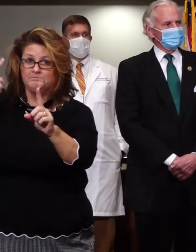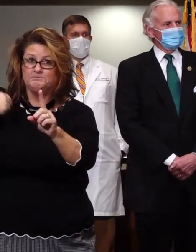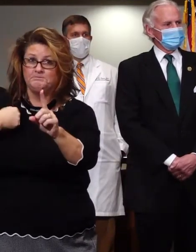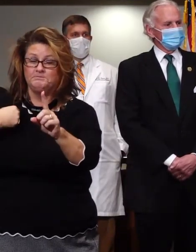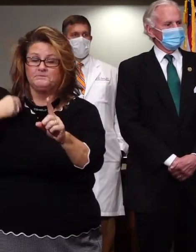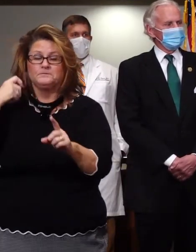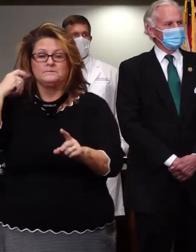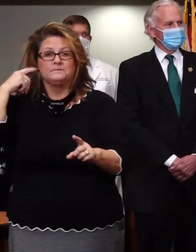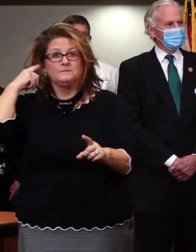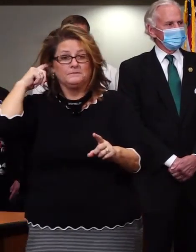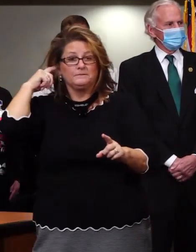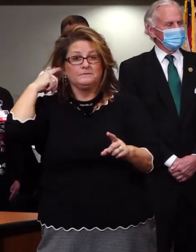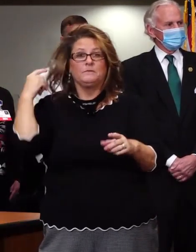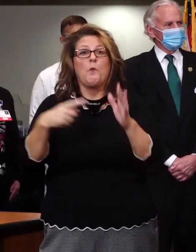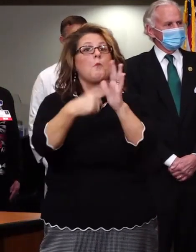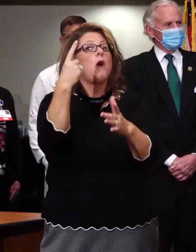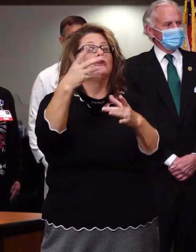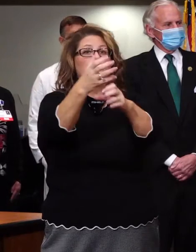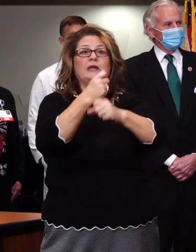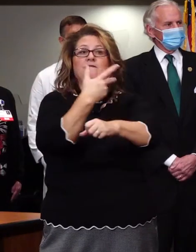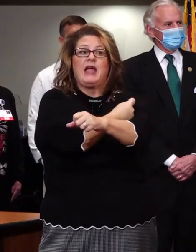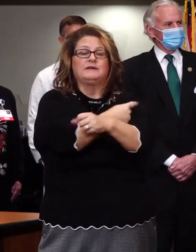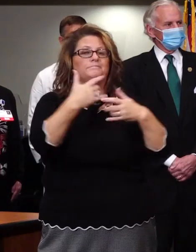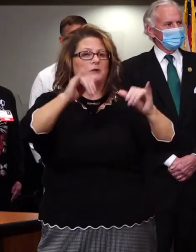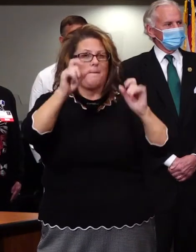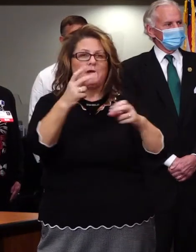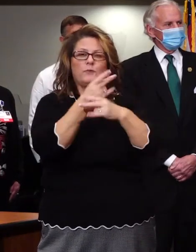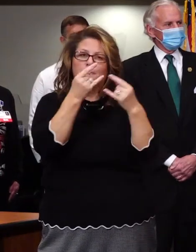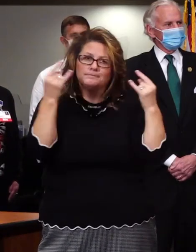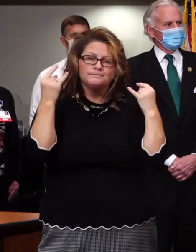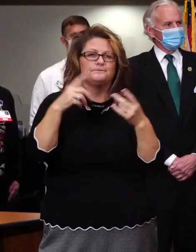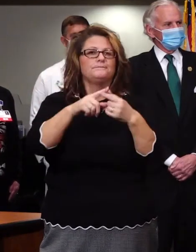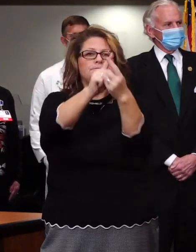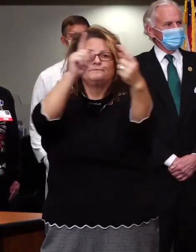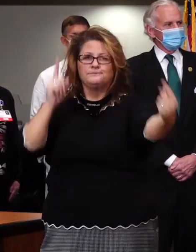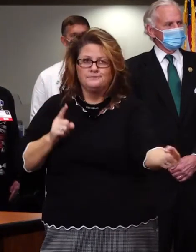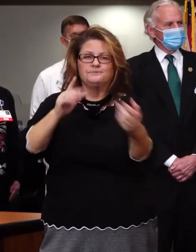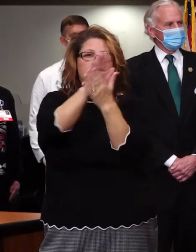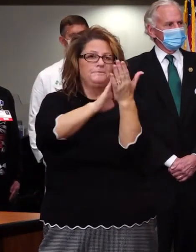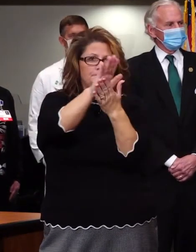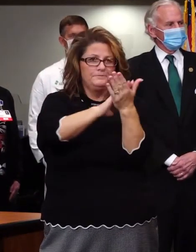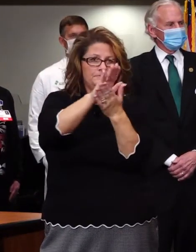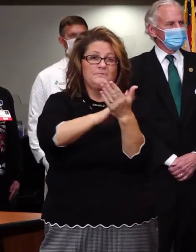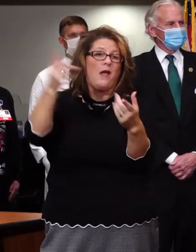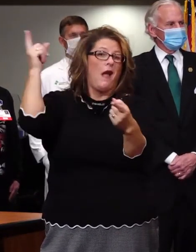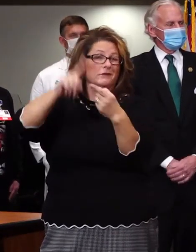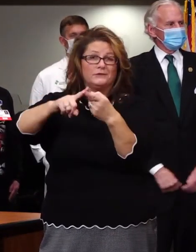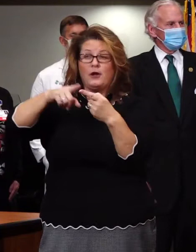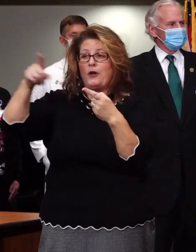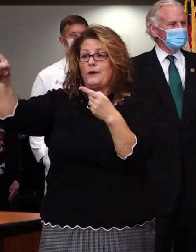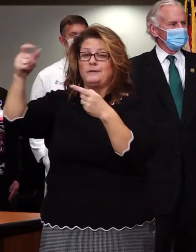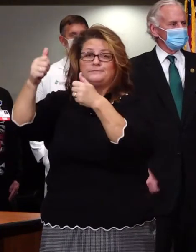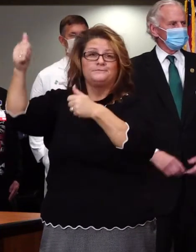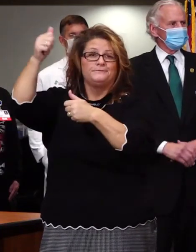need to continue to wear a face mask, practice social distancing, and practice hand hygiene until our public health officials recommend